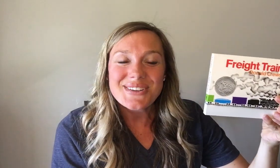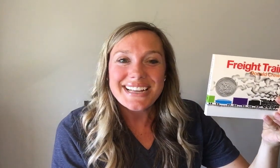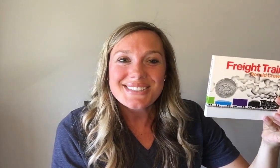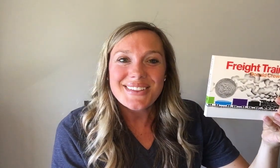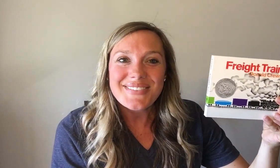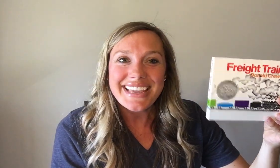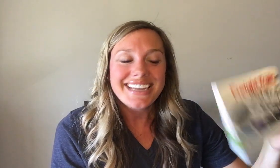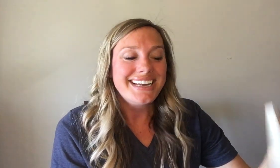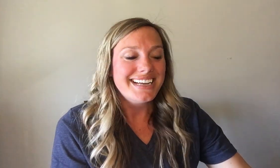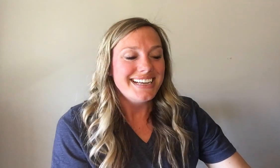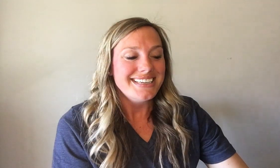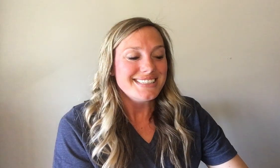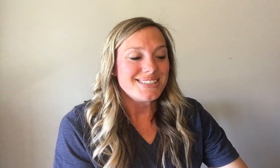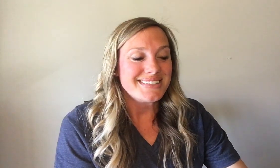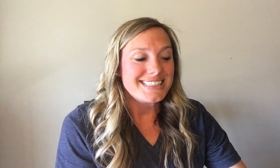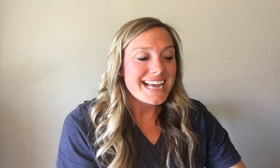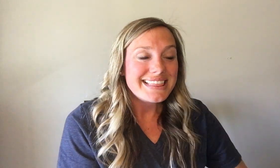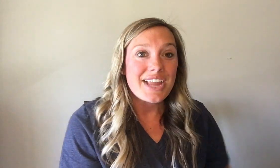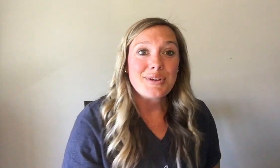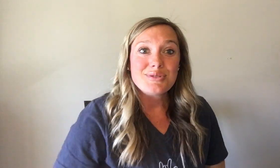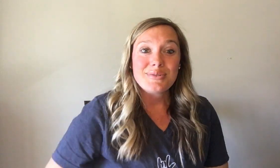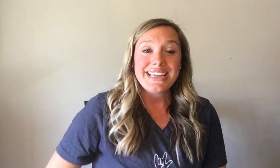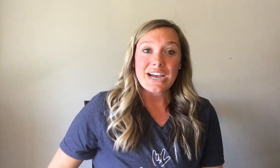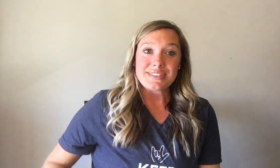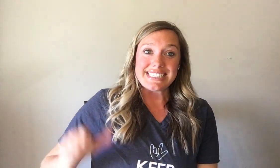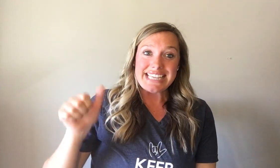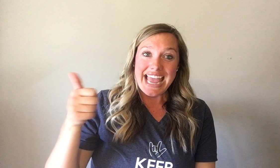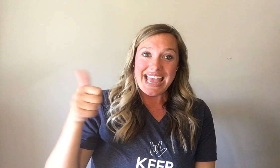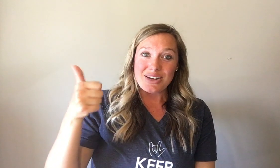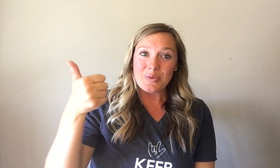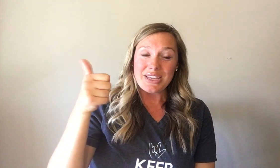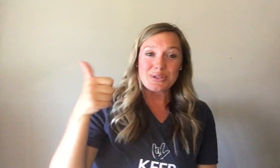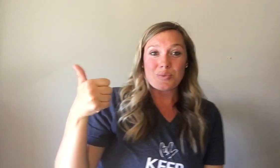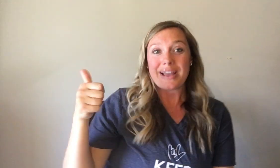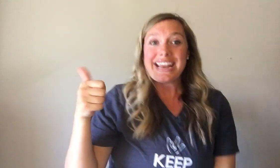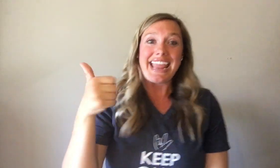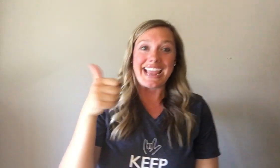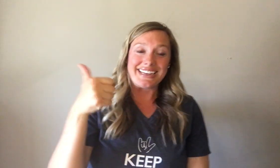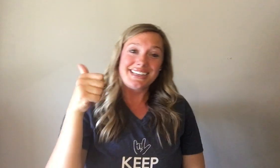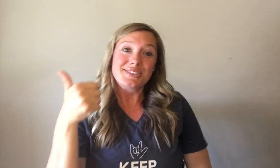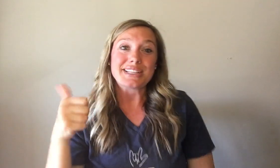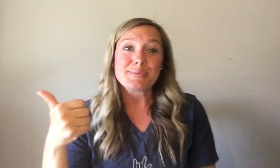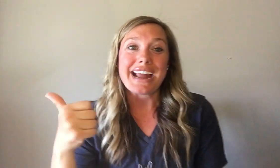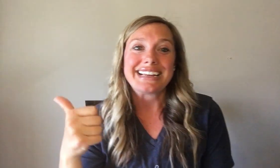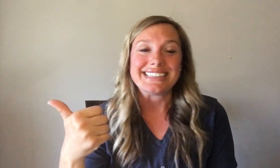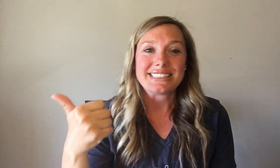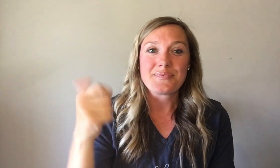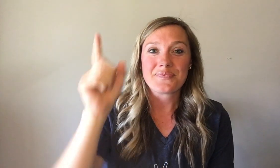trains with me? So in sign language, when we count to 10, we use one hand. So let's practice.